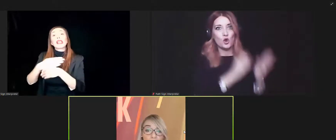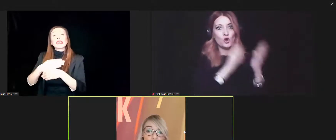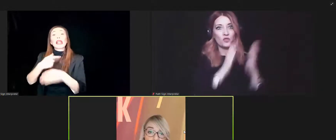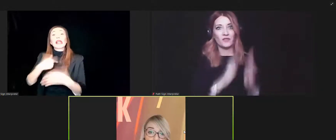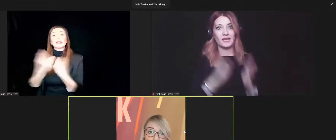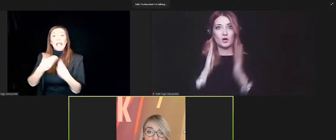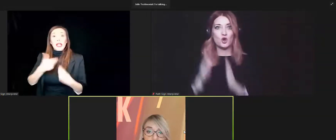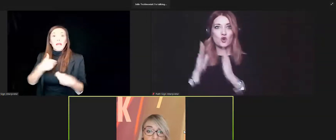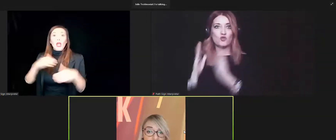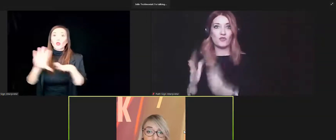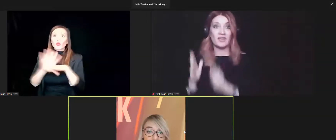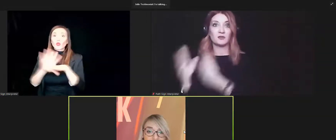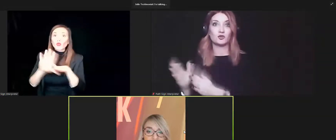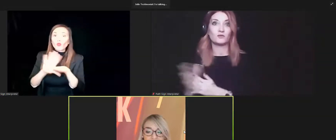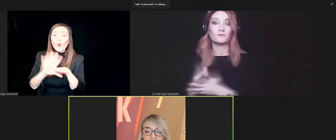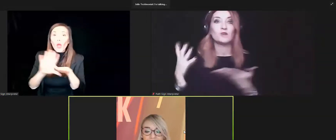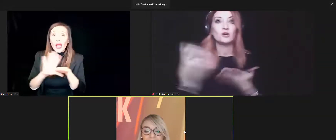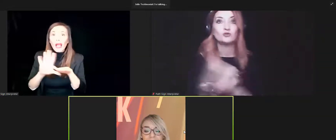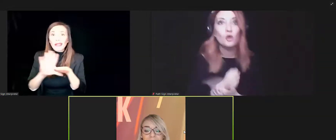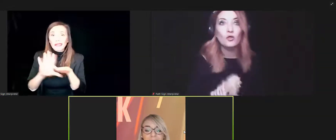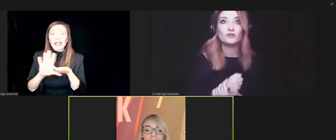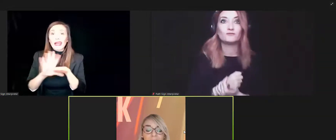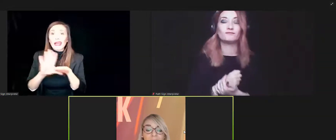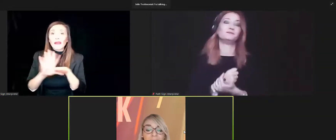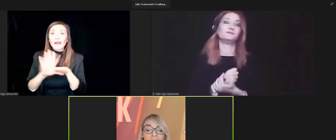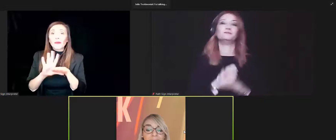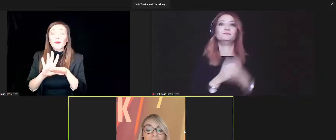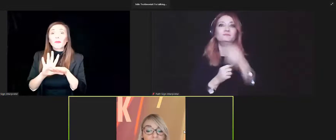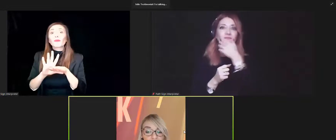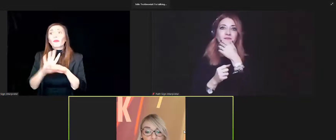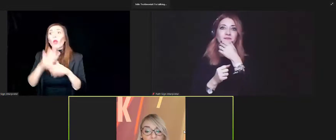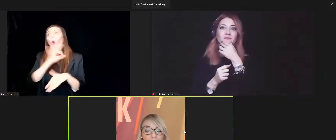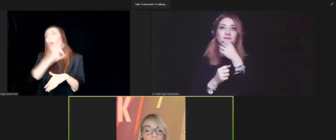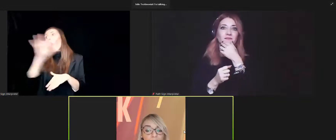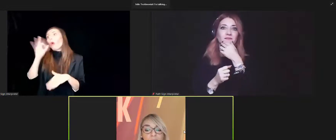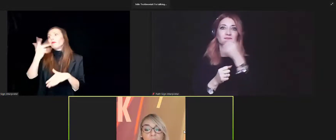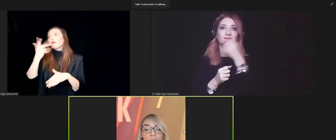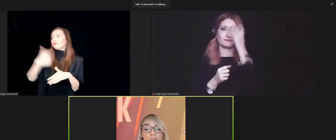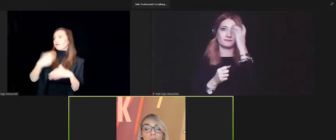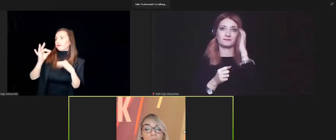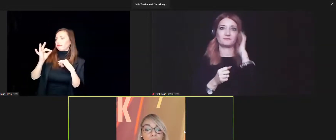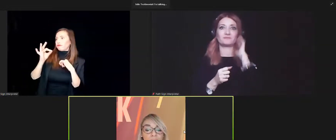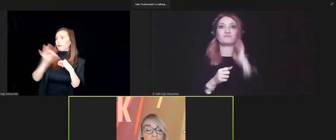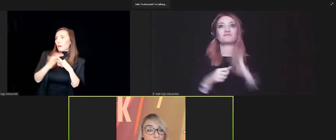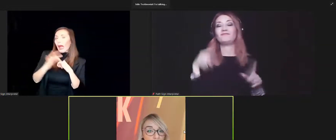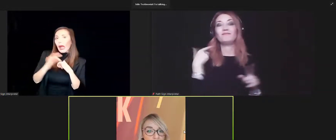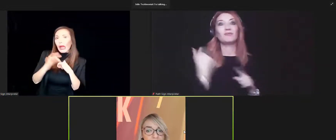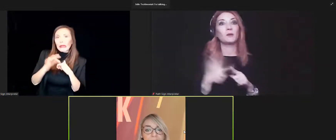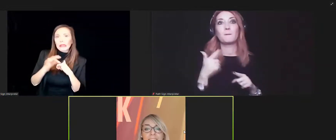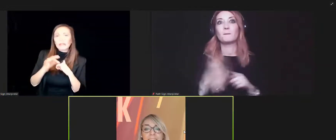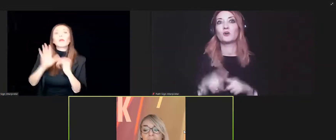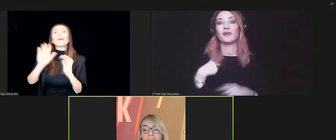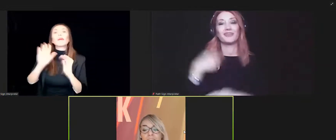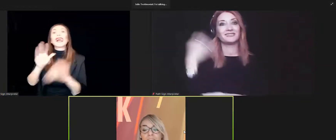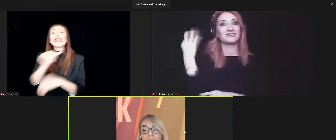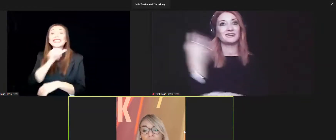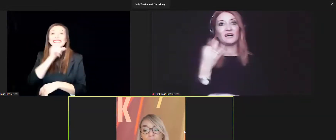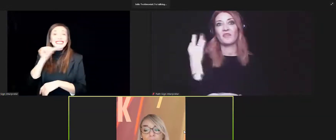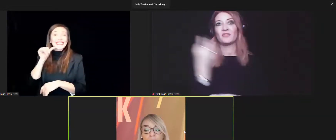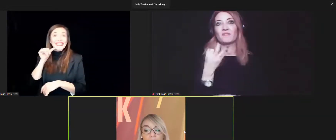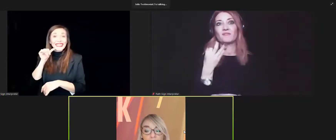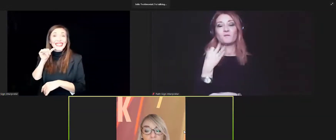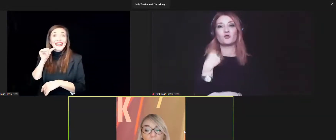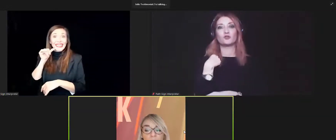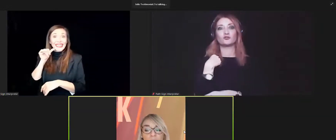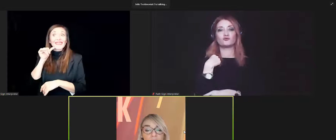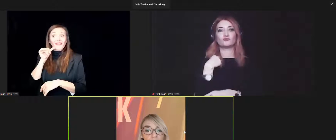Home working is not holidays. It's harder to be focused when you work at home. So you